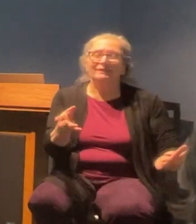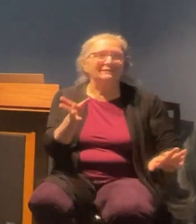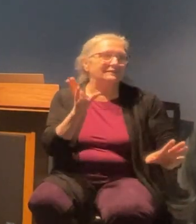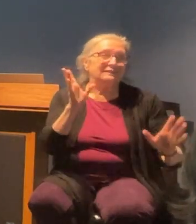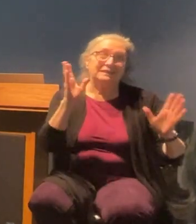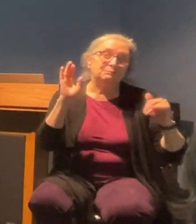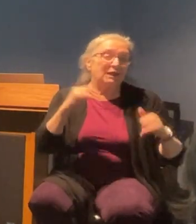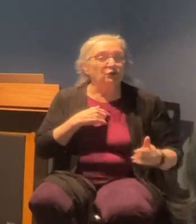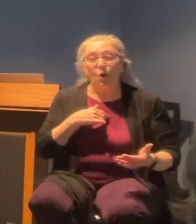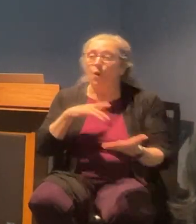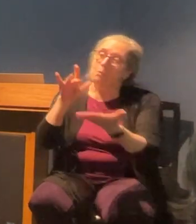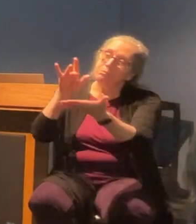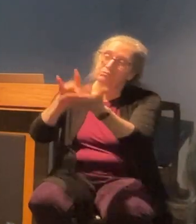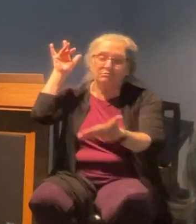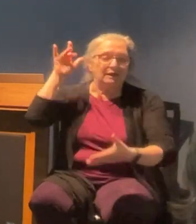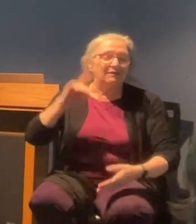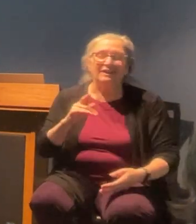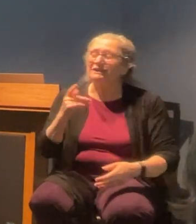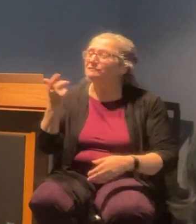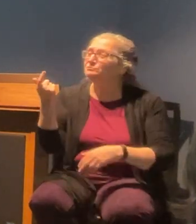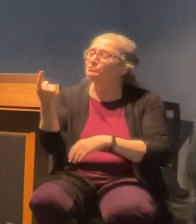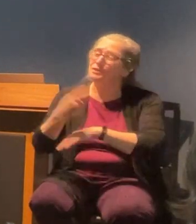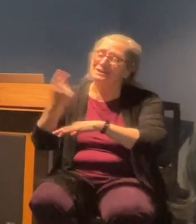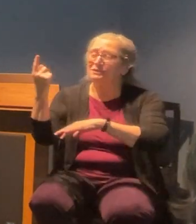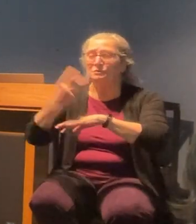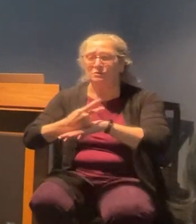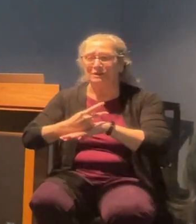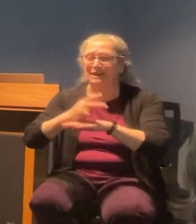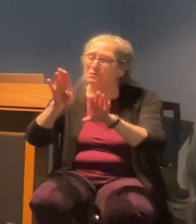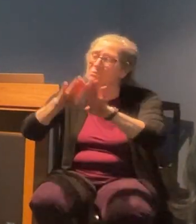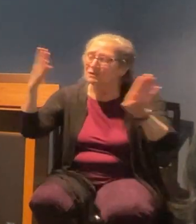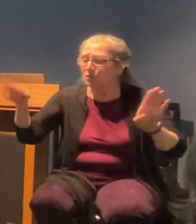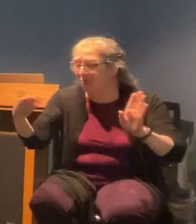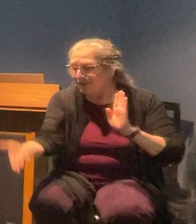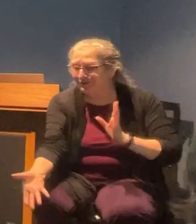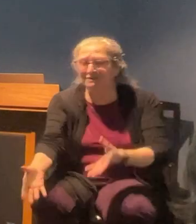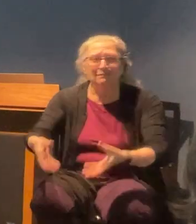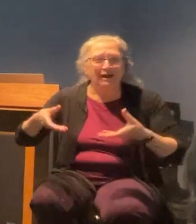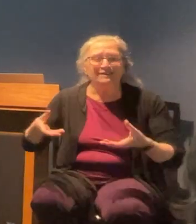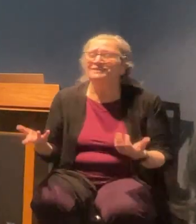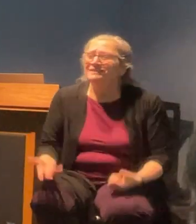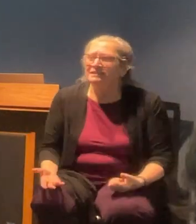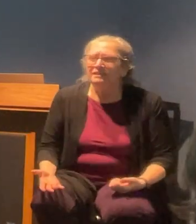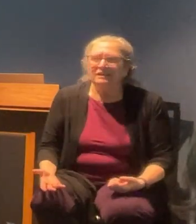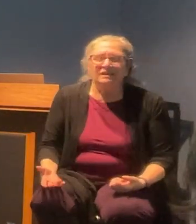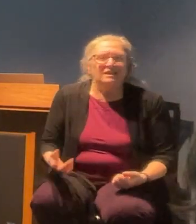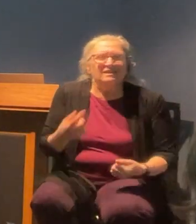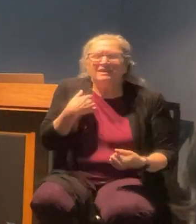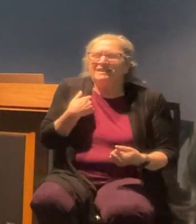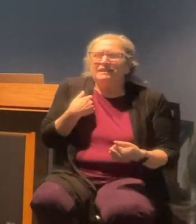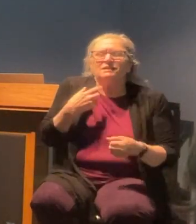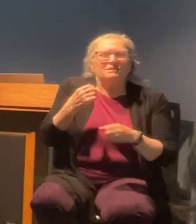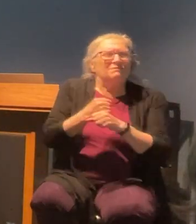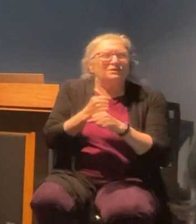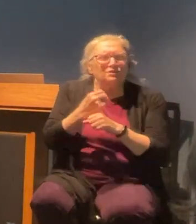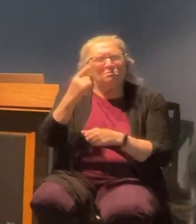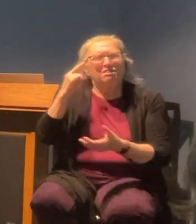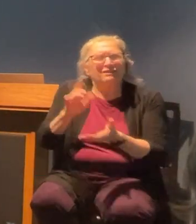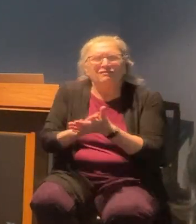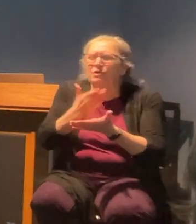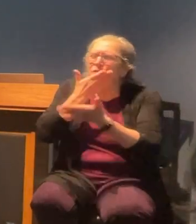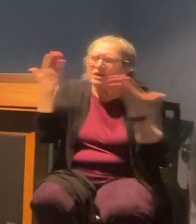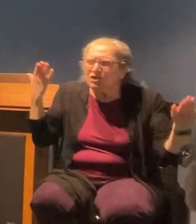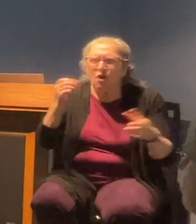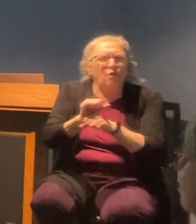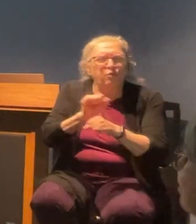door a couple of days later. Yeah. It makes me believe like there is no labor involved actually. There's some kind